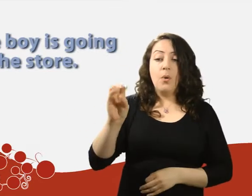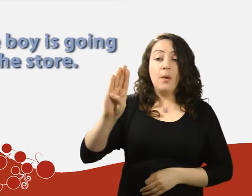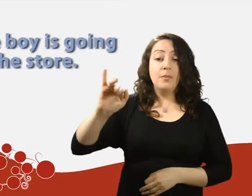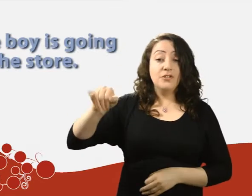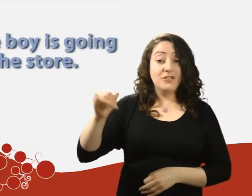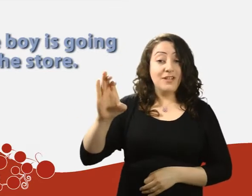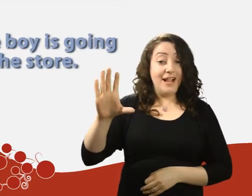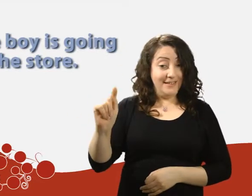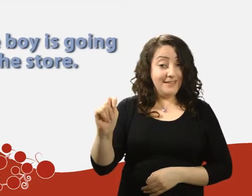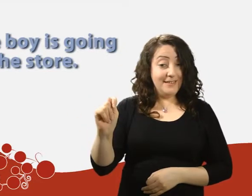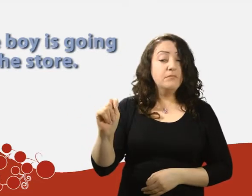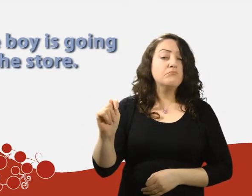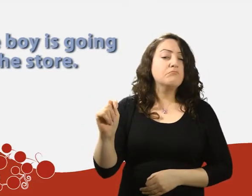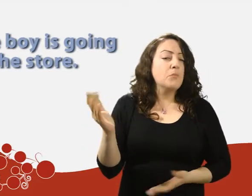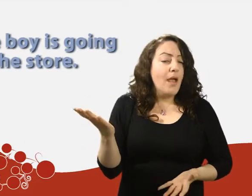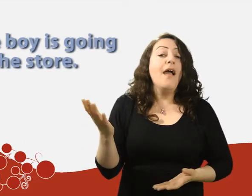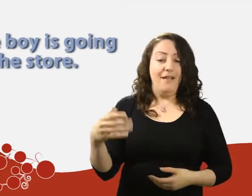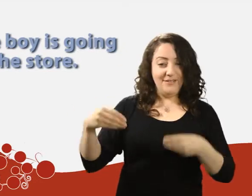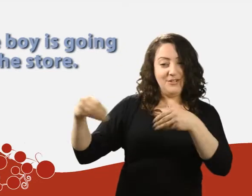In this sentence, the object would be the store.